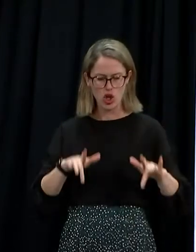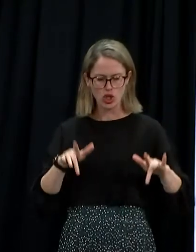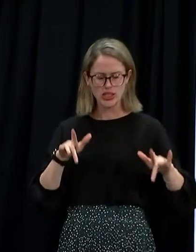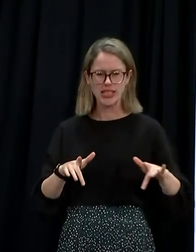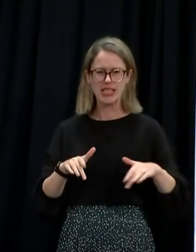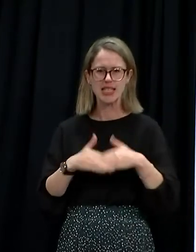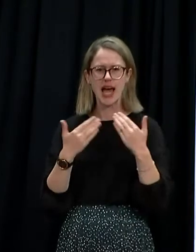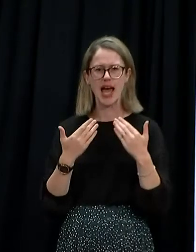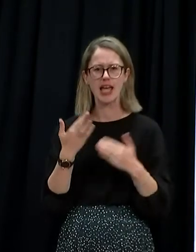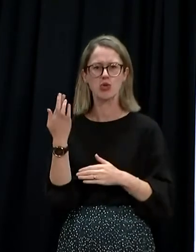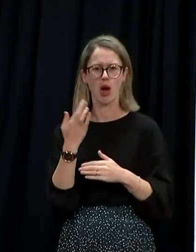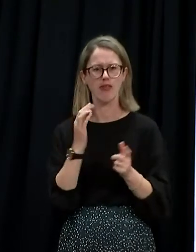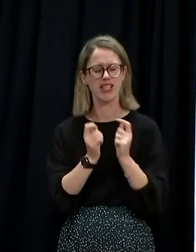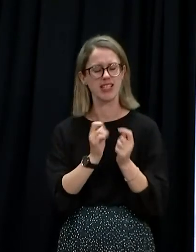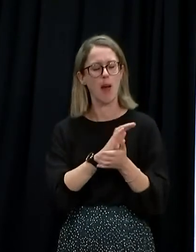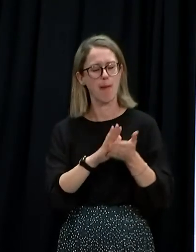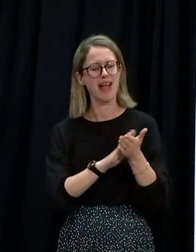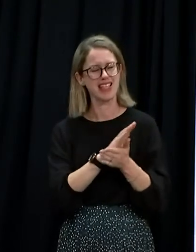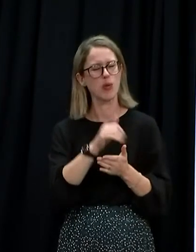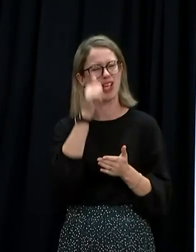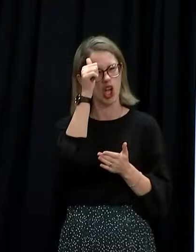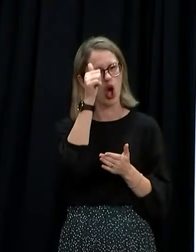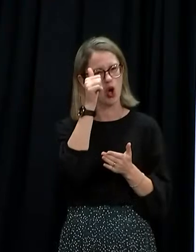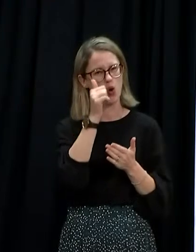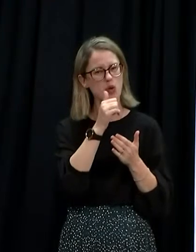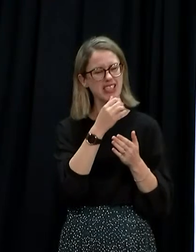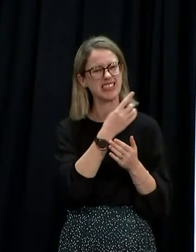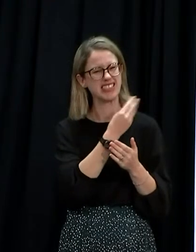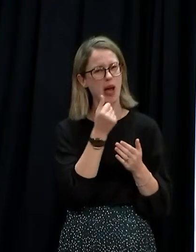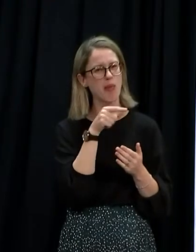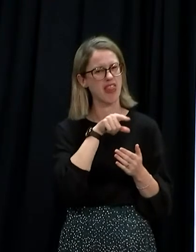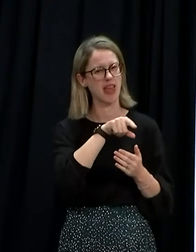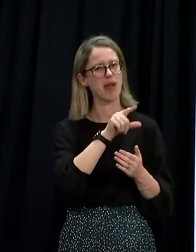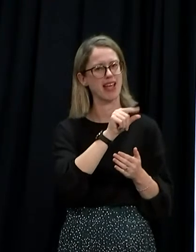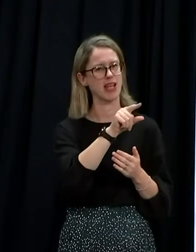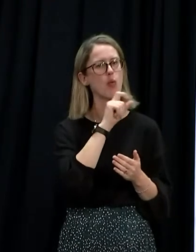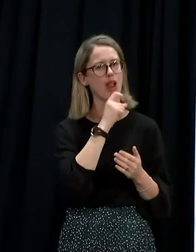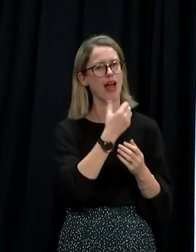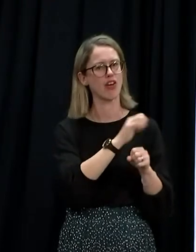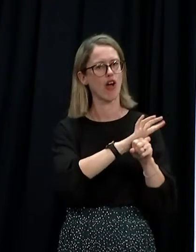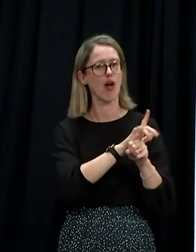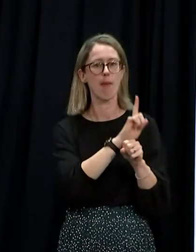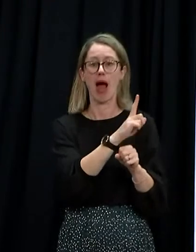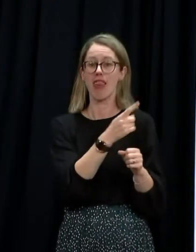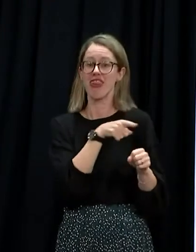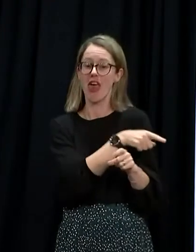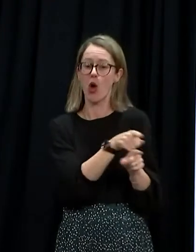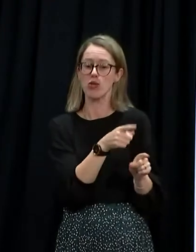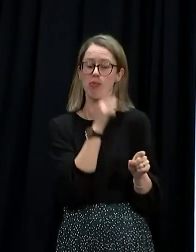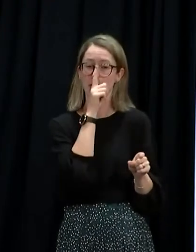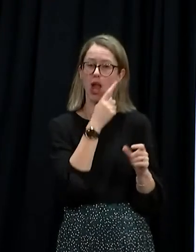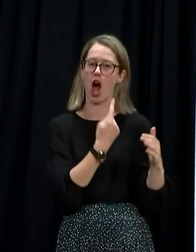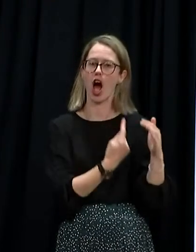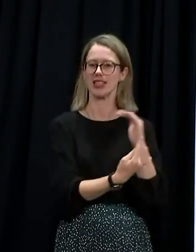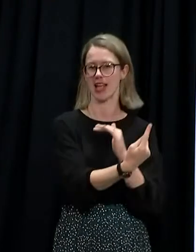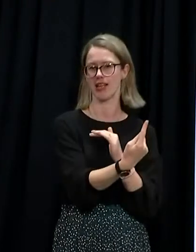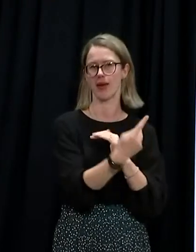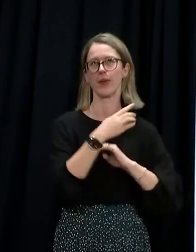12 test, and we do still expect a proportion of them to come back with COVID. Now, they're all safely isolated, but it does give you a bit of